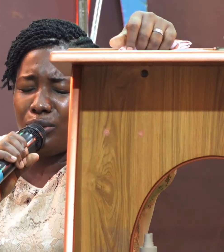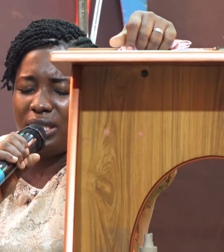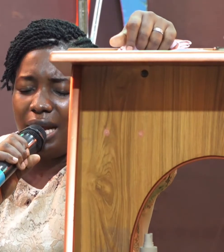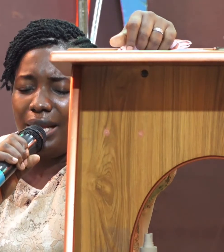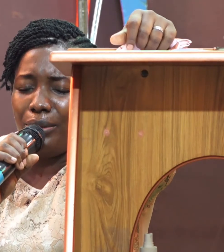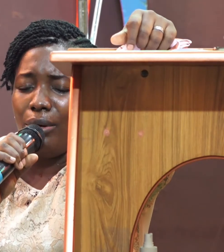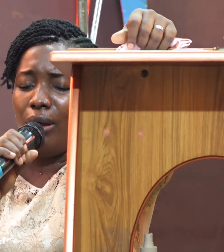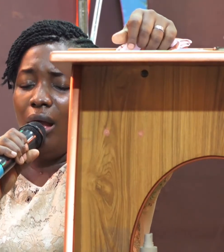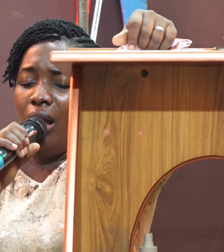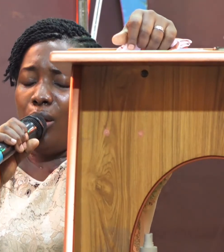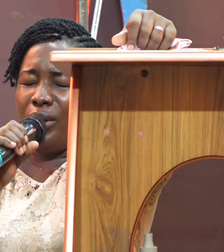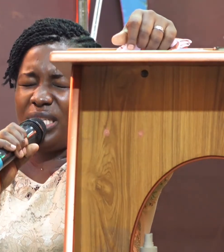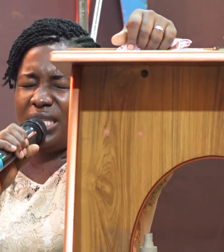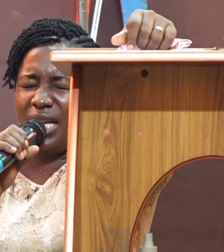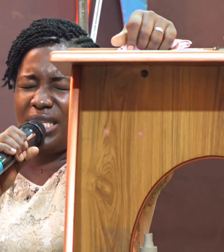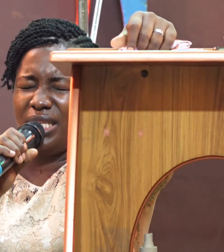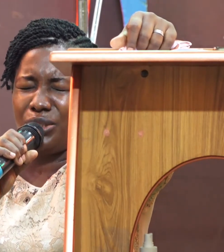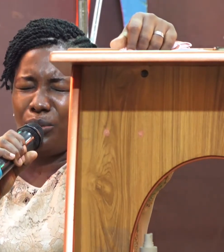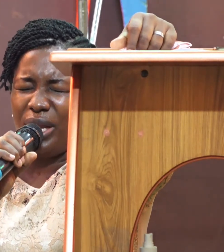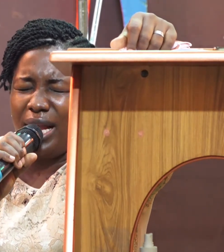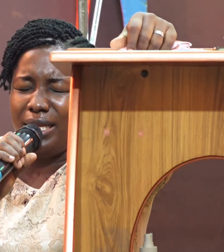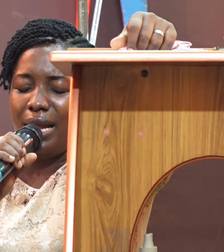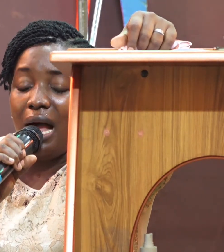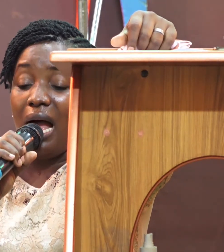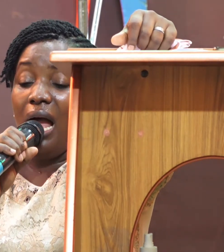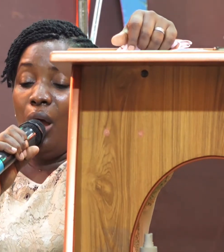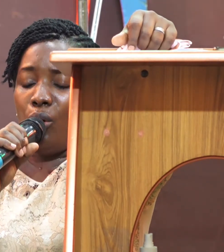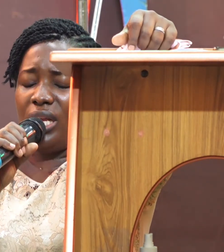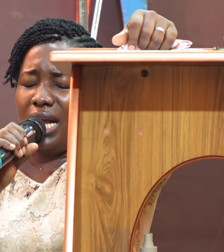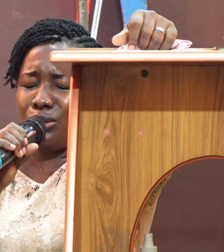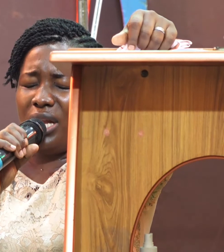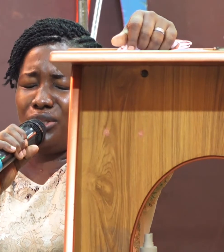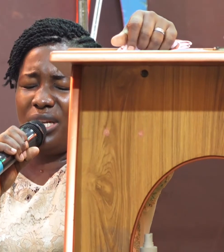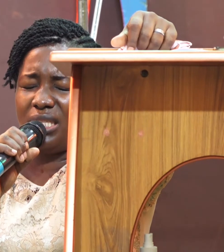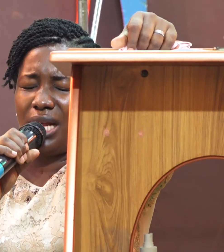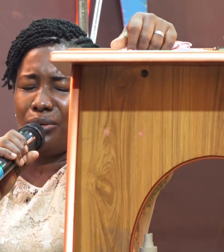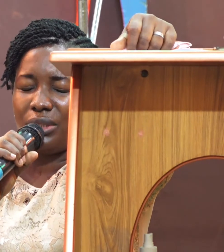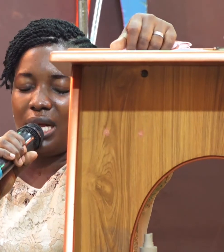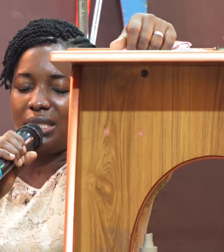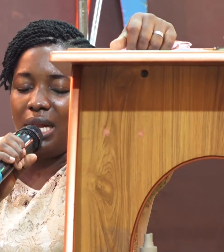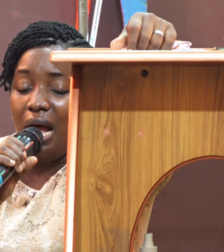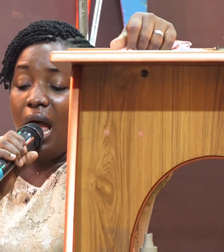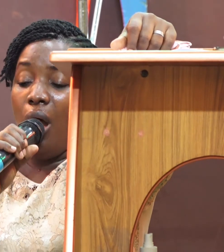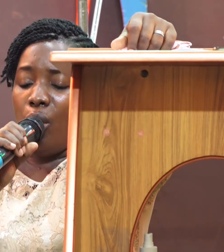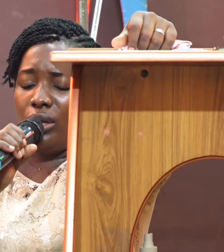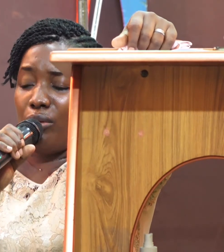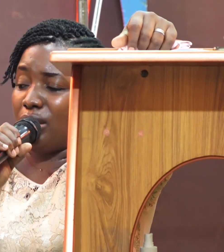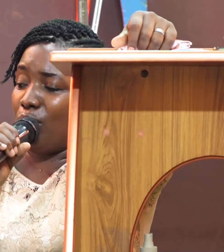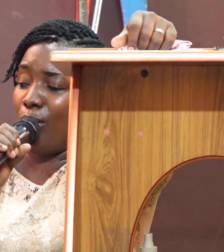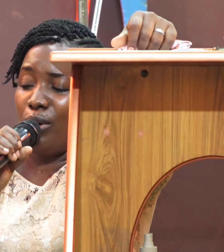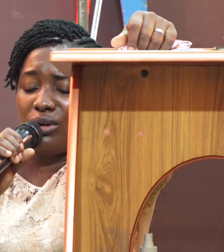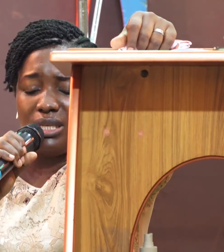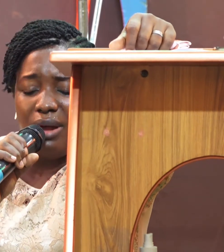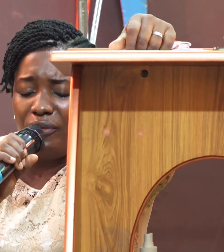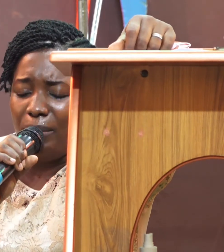omwesigwa tukuyita leero ow'ekisa ekingi tukwegayirira oli katonda ajjudde ekisa n'okusaasira oli